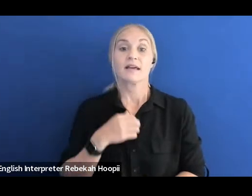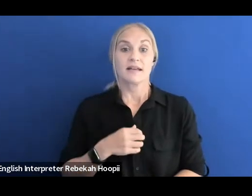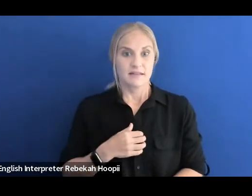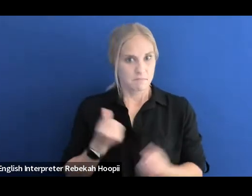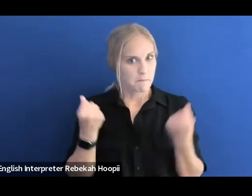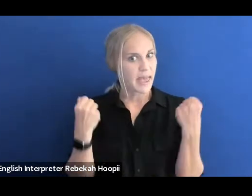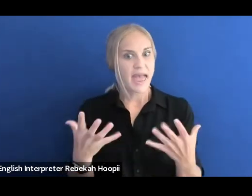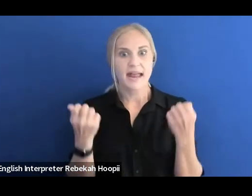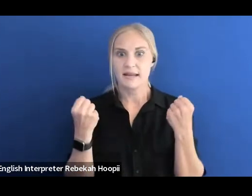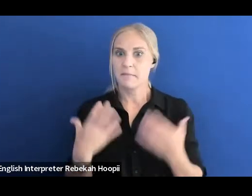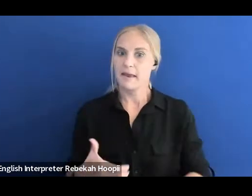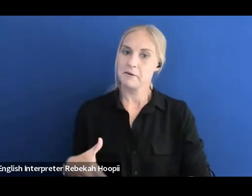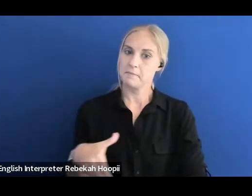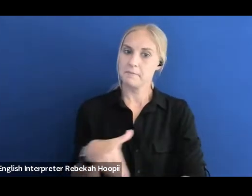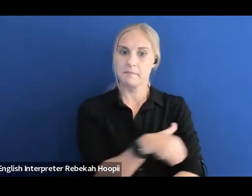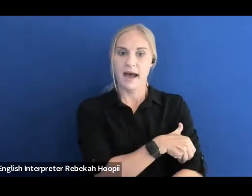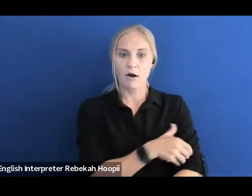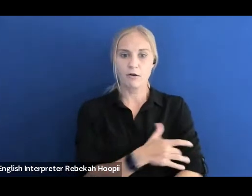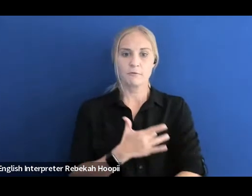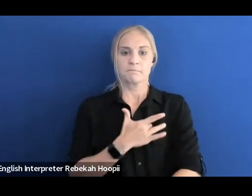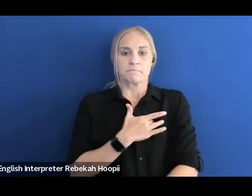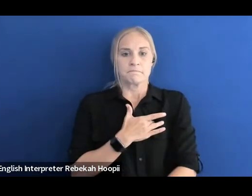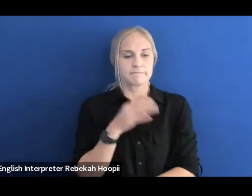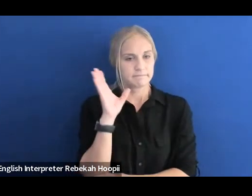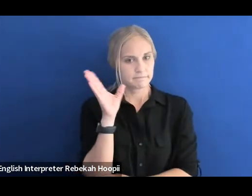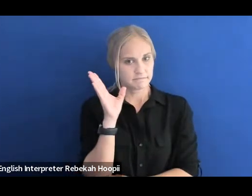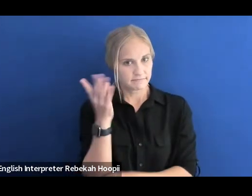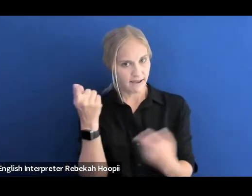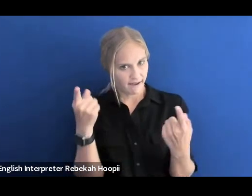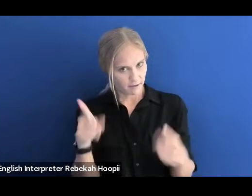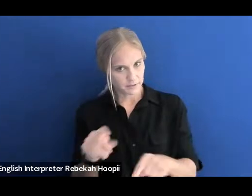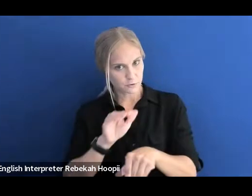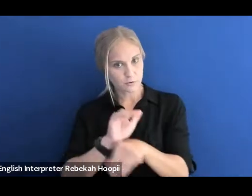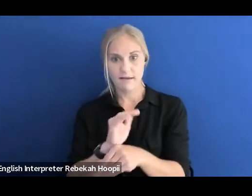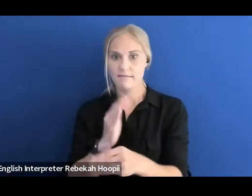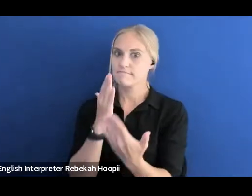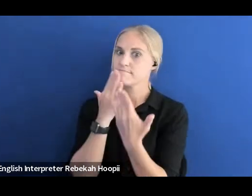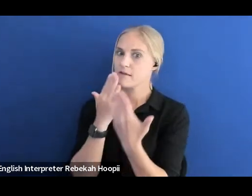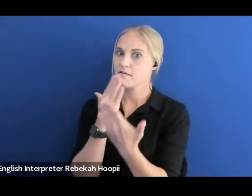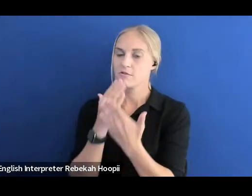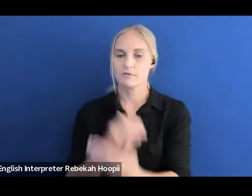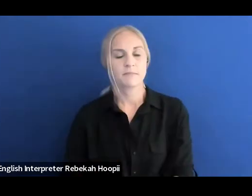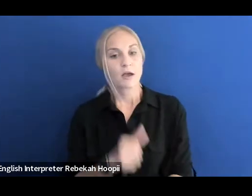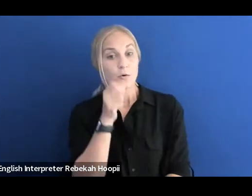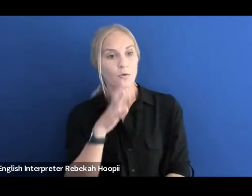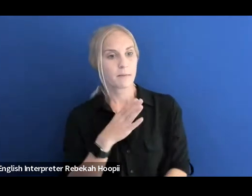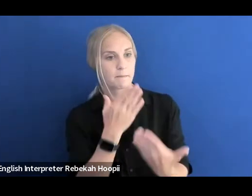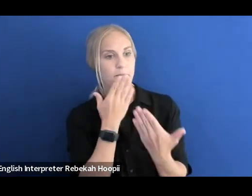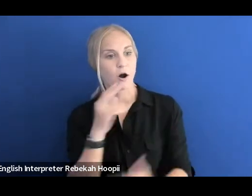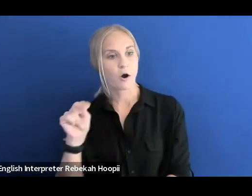being made tonight. So thank you. Mahalo nui. Thank you so much.